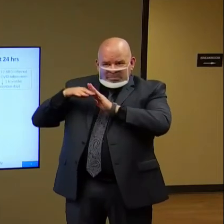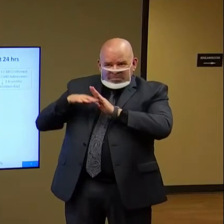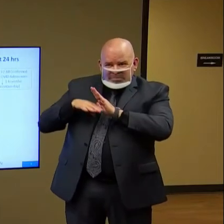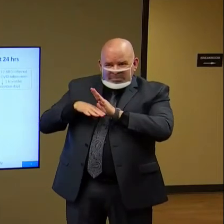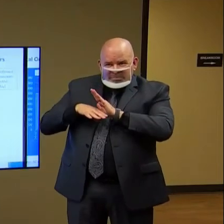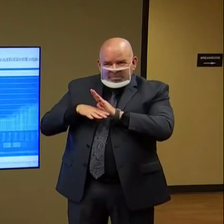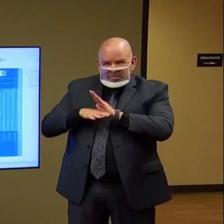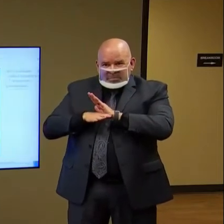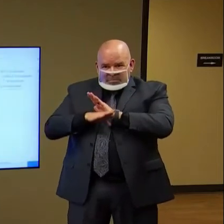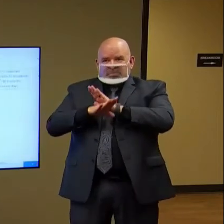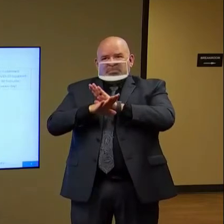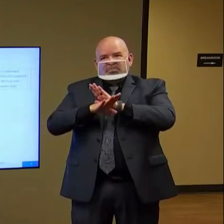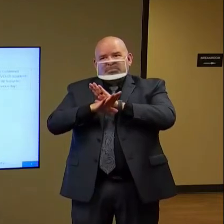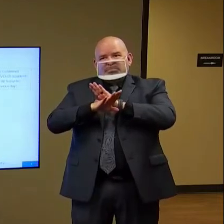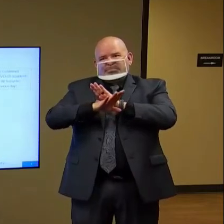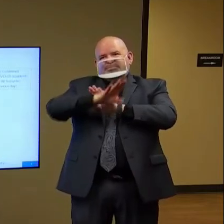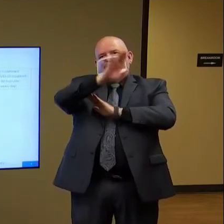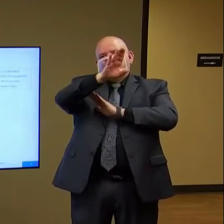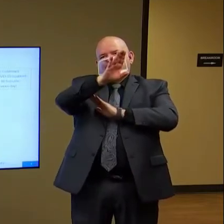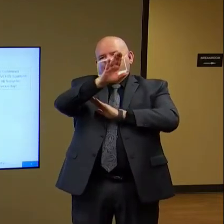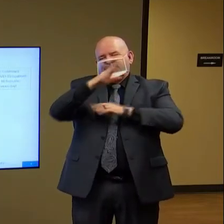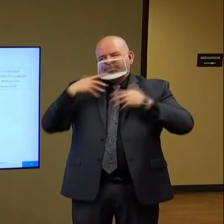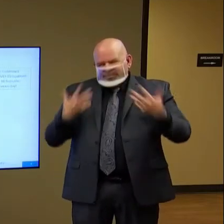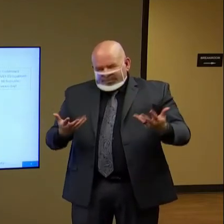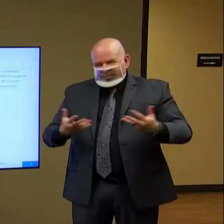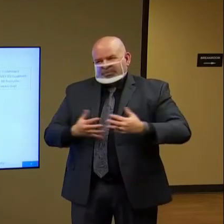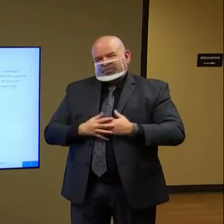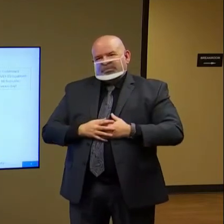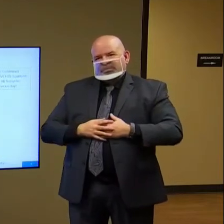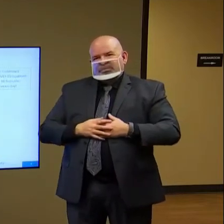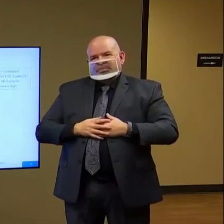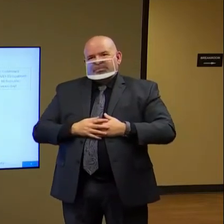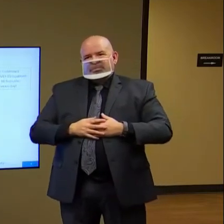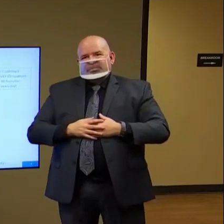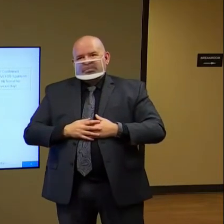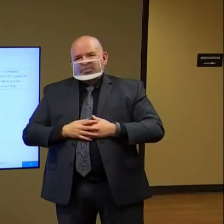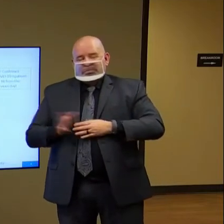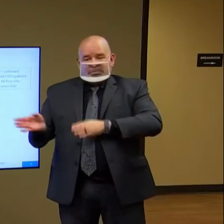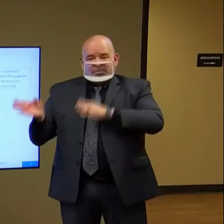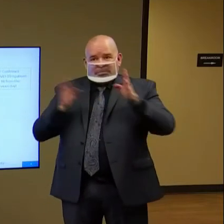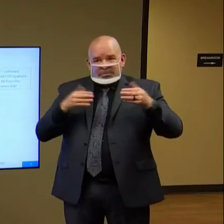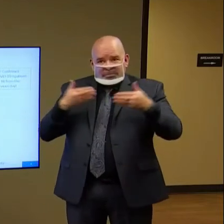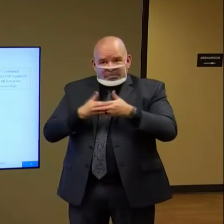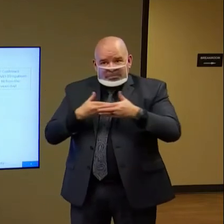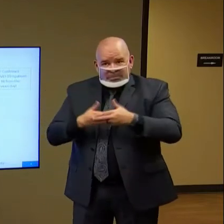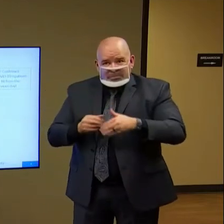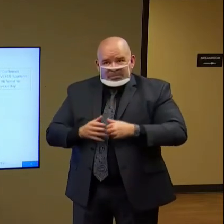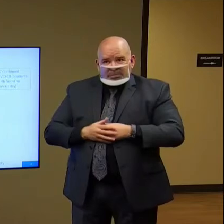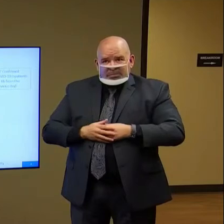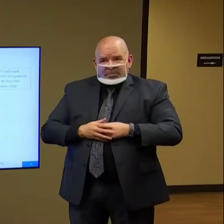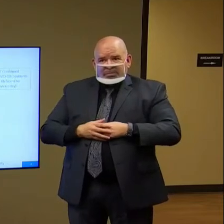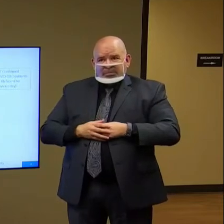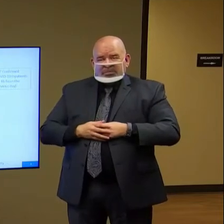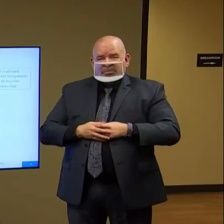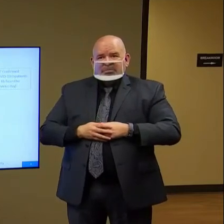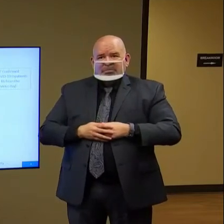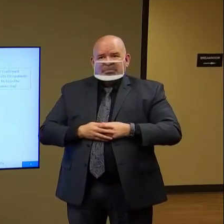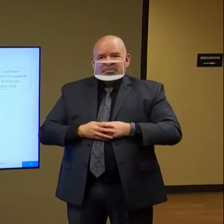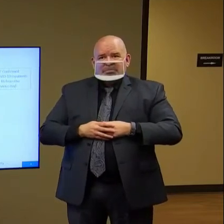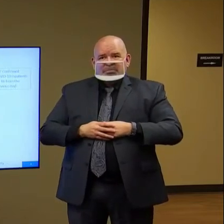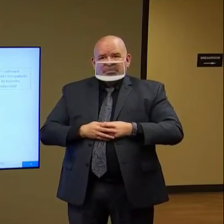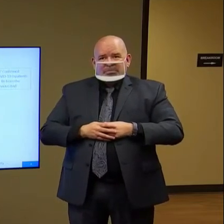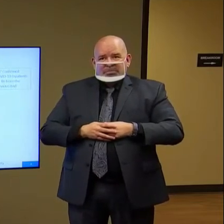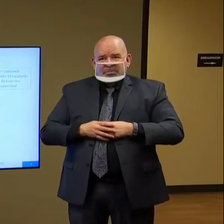Next slide is the occupancy. And this is, again, you can see we saw some